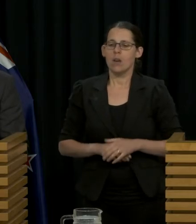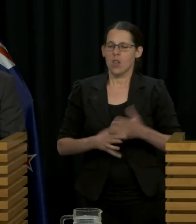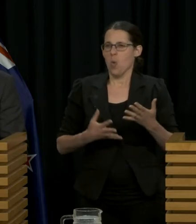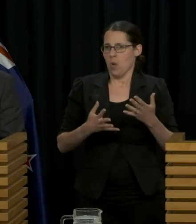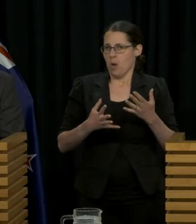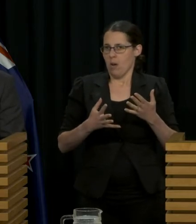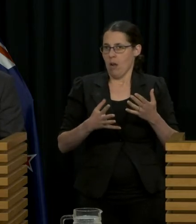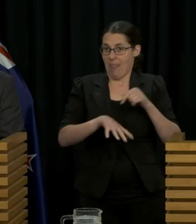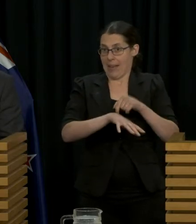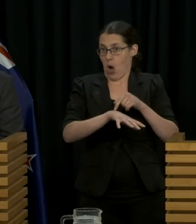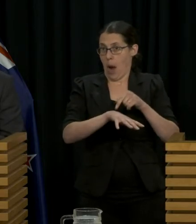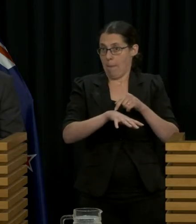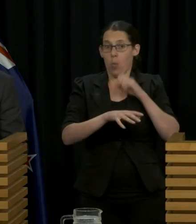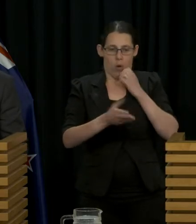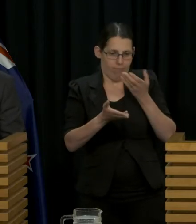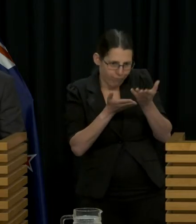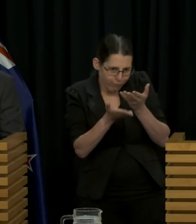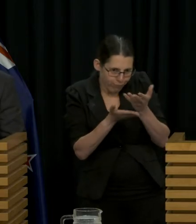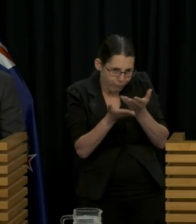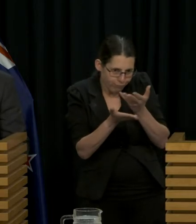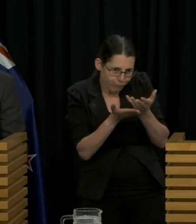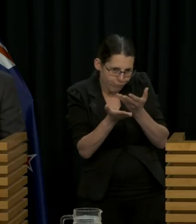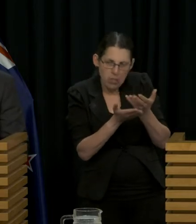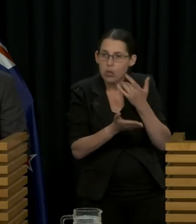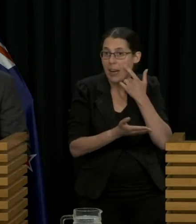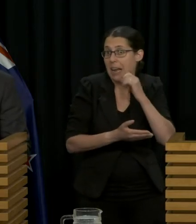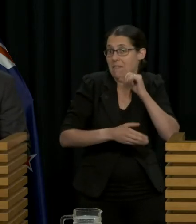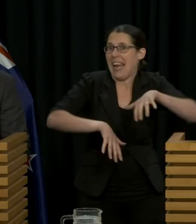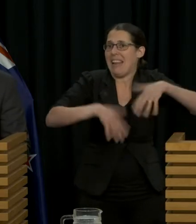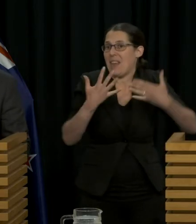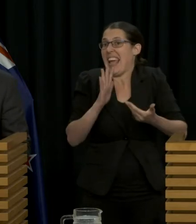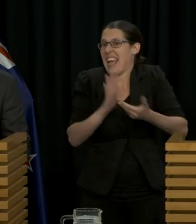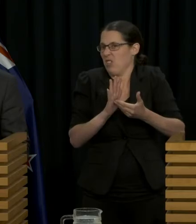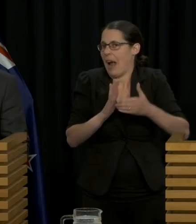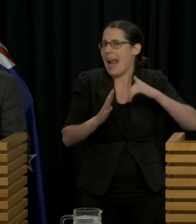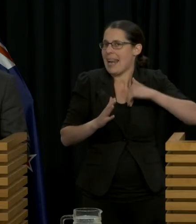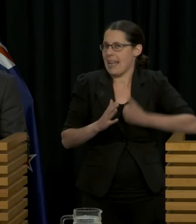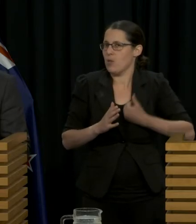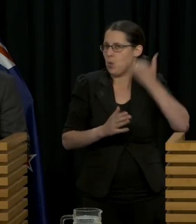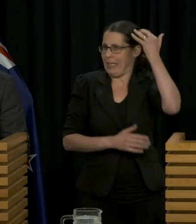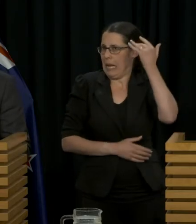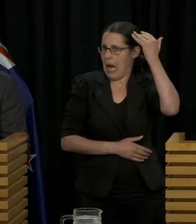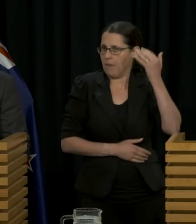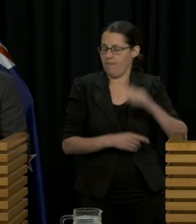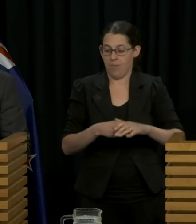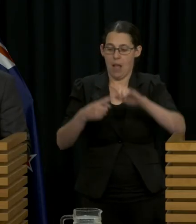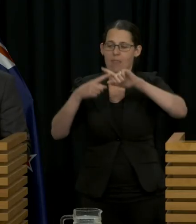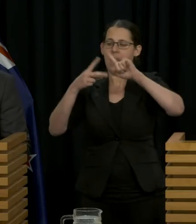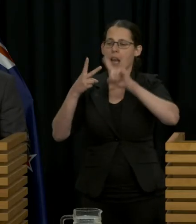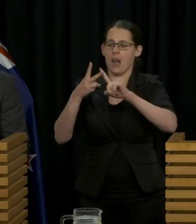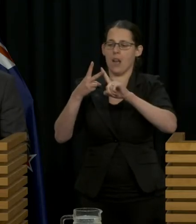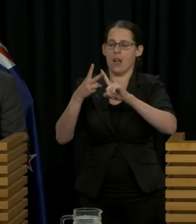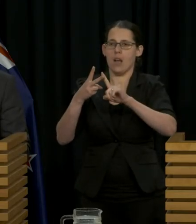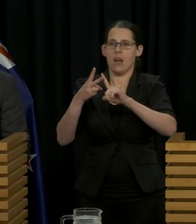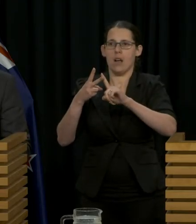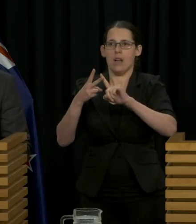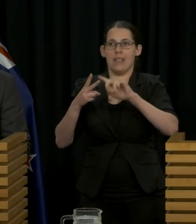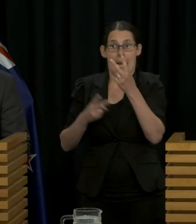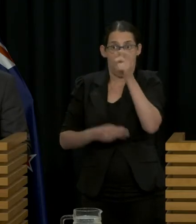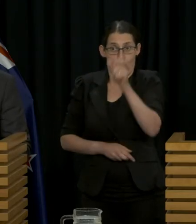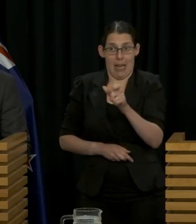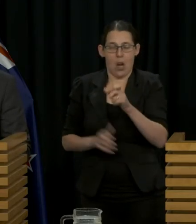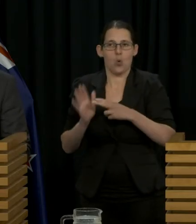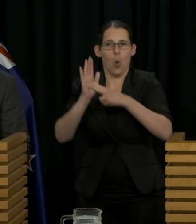to identify whether there was anything additional that we needed to take into account. In terms of the Northland case, it's a